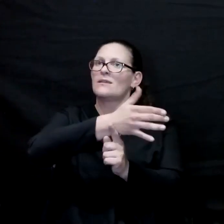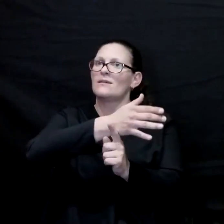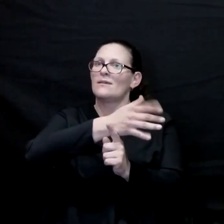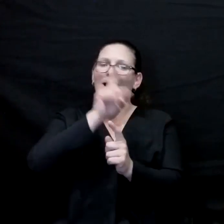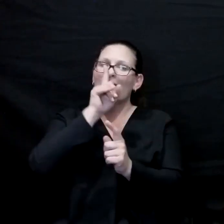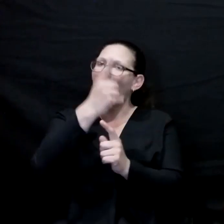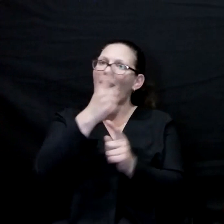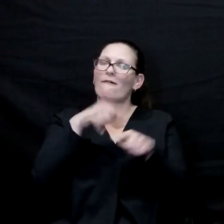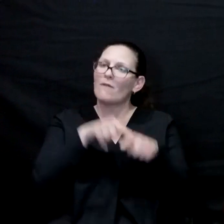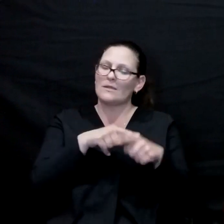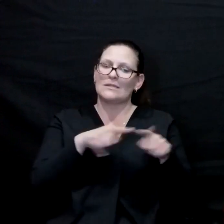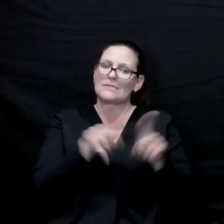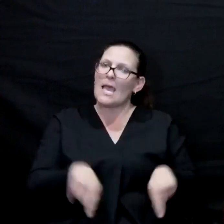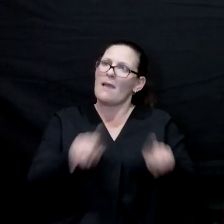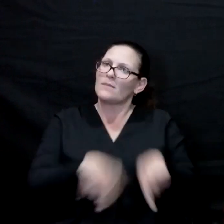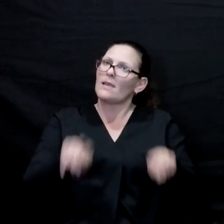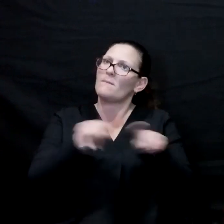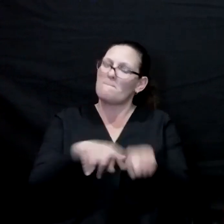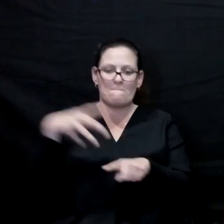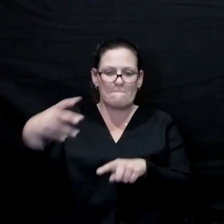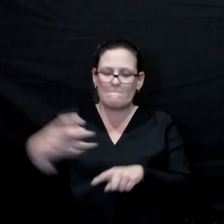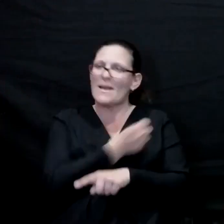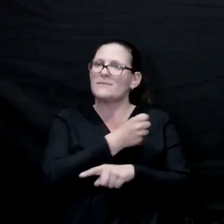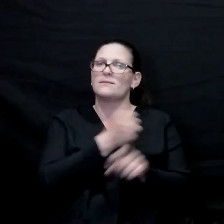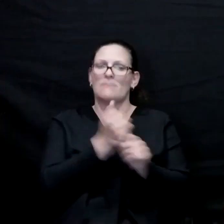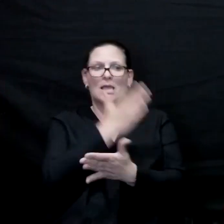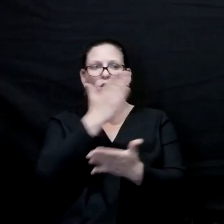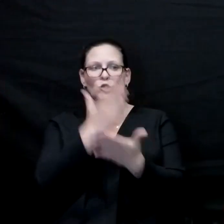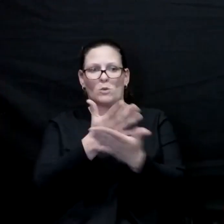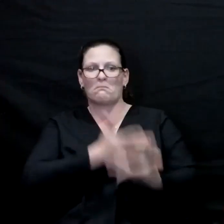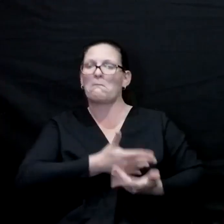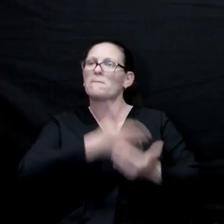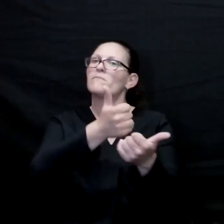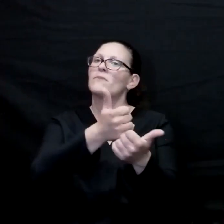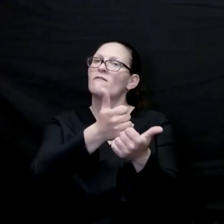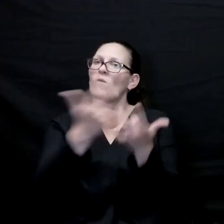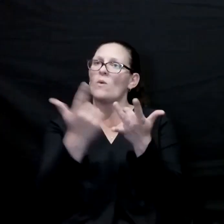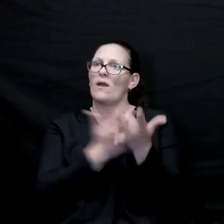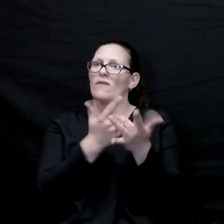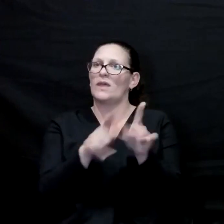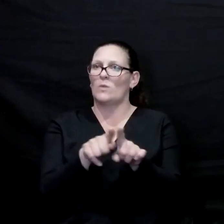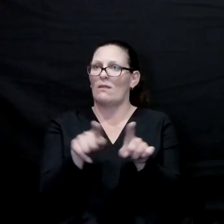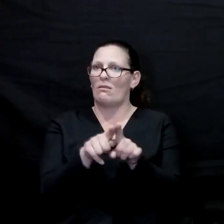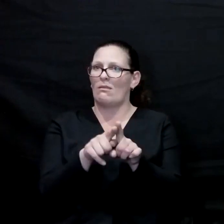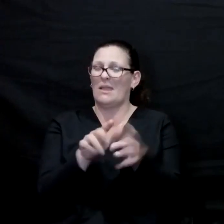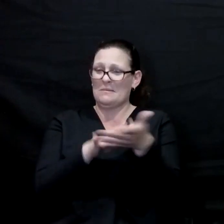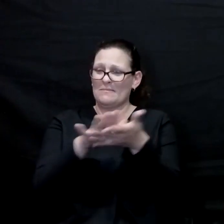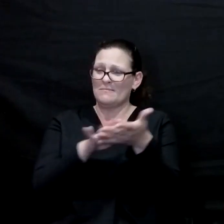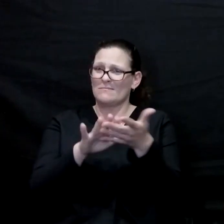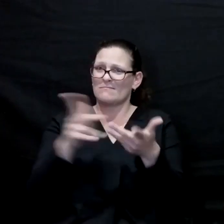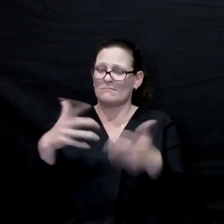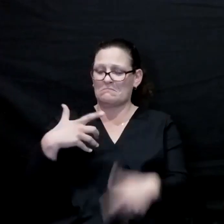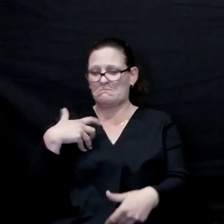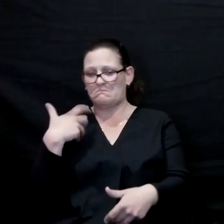had in your experience. So it's not a negative thing, it's about making good changes